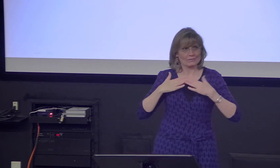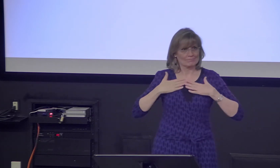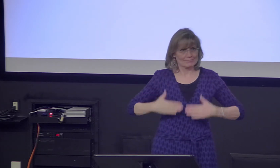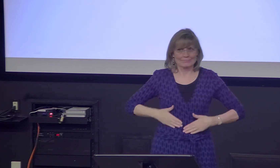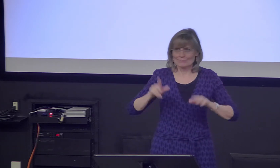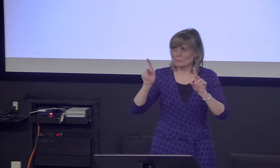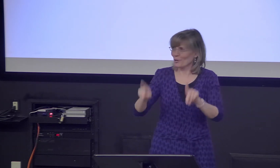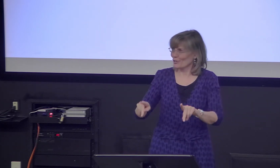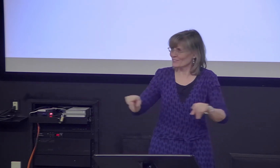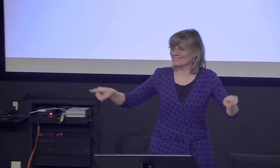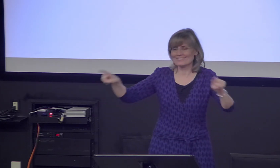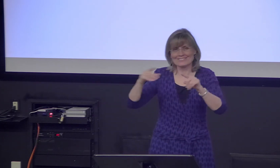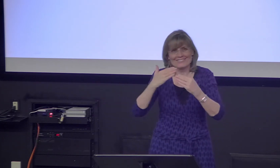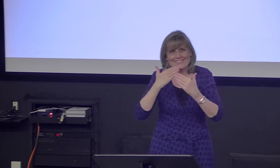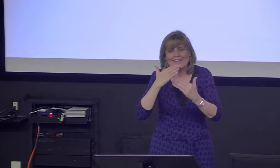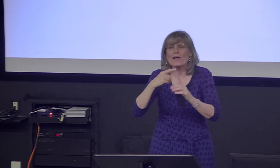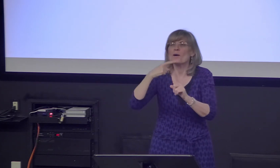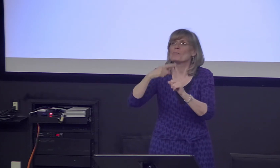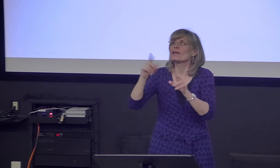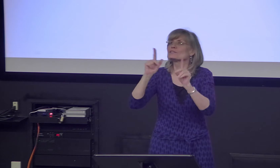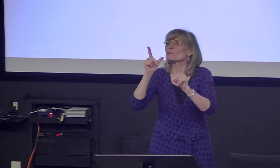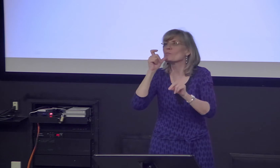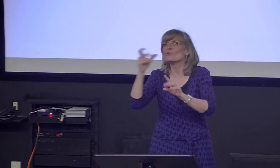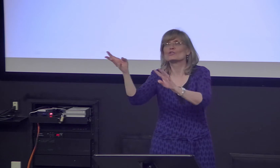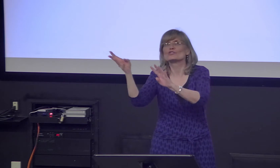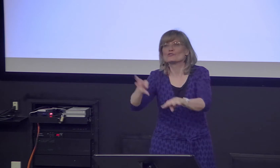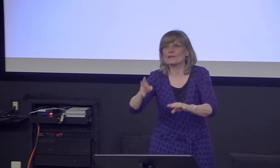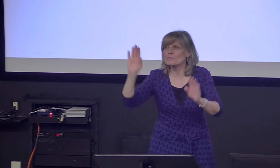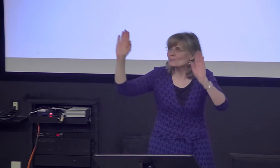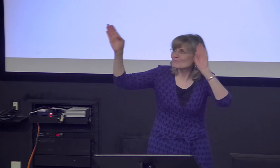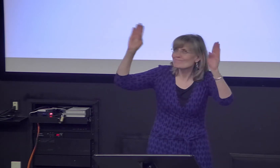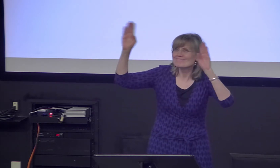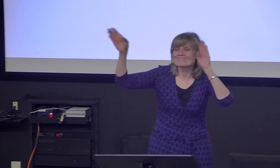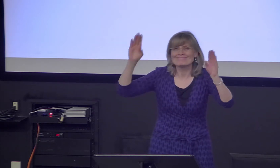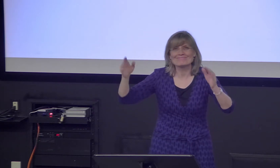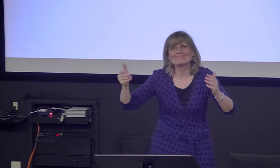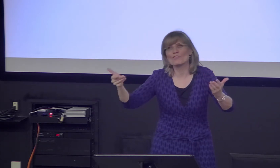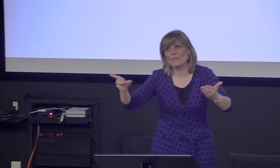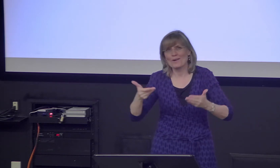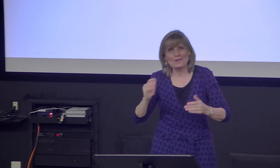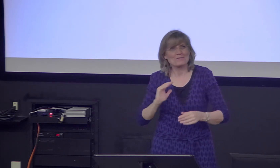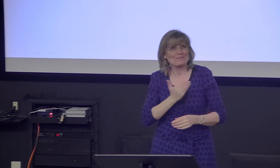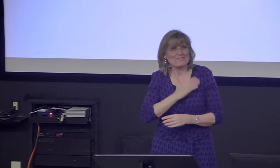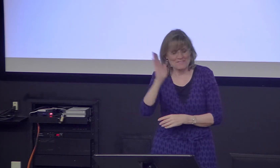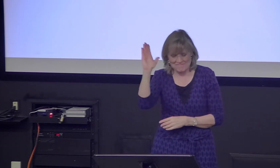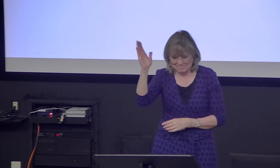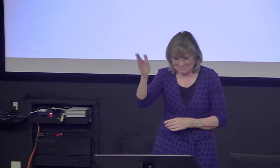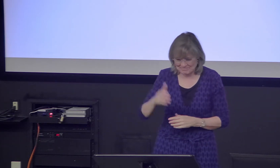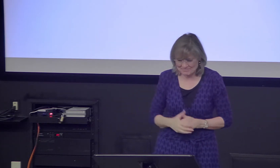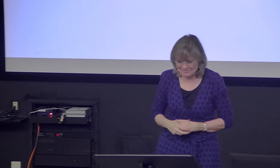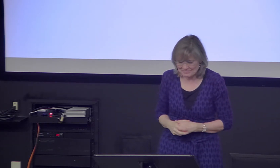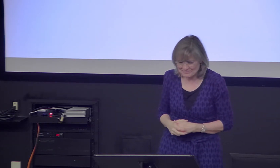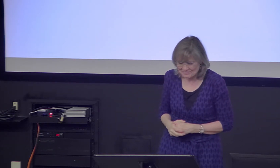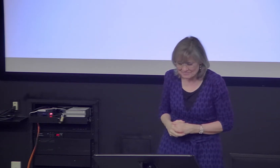here in person as well. Thank you to the individuals that are watching this from a